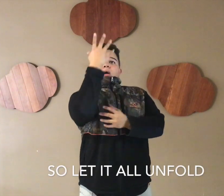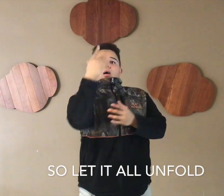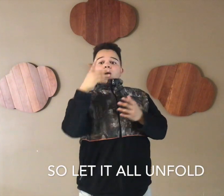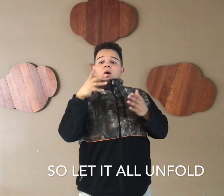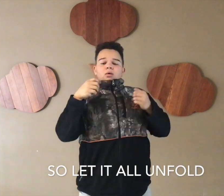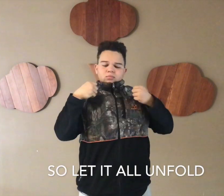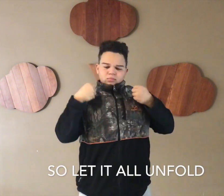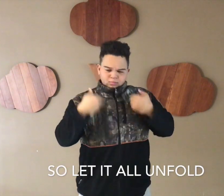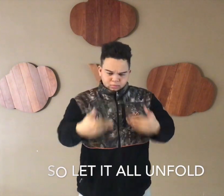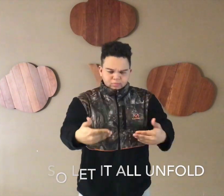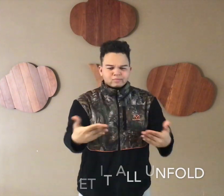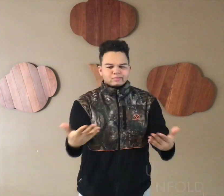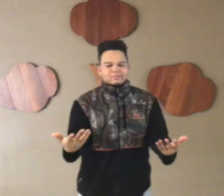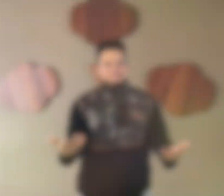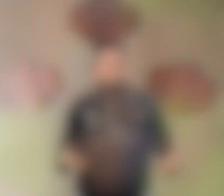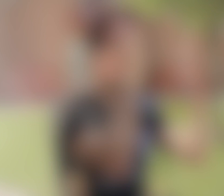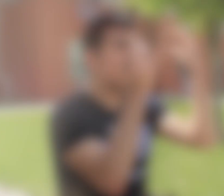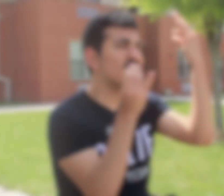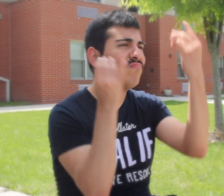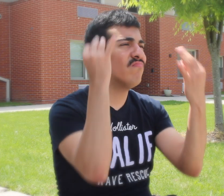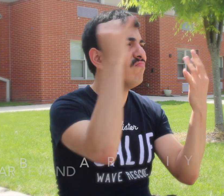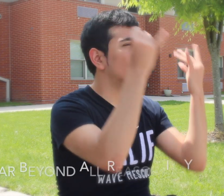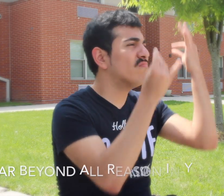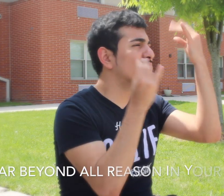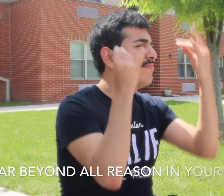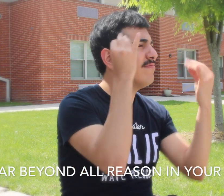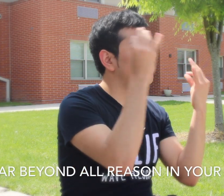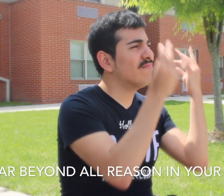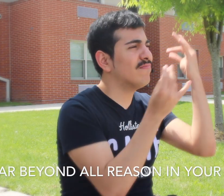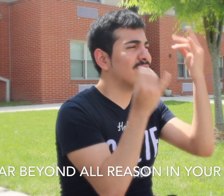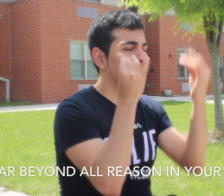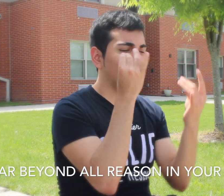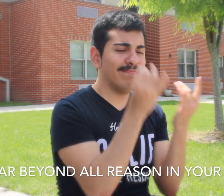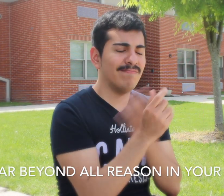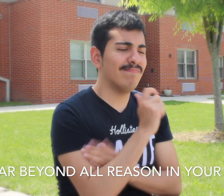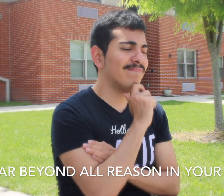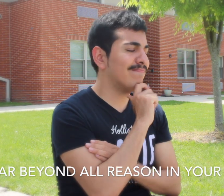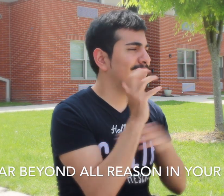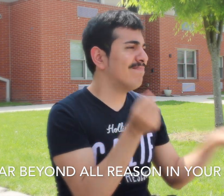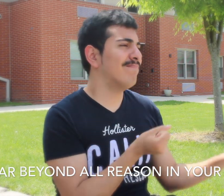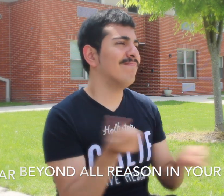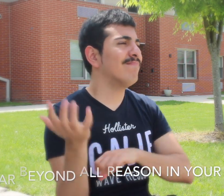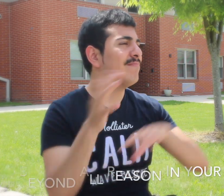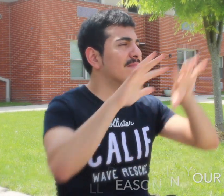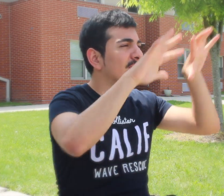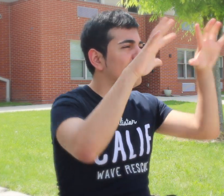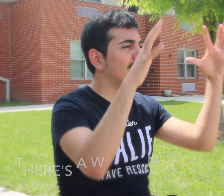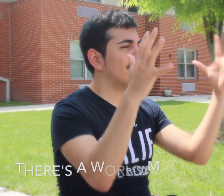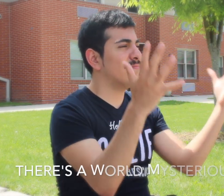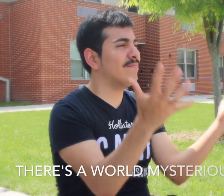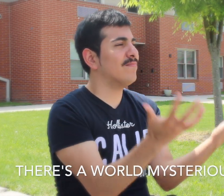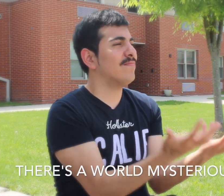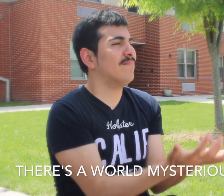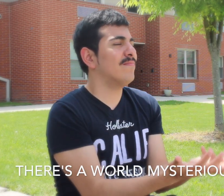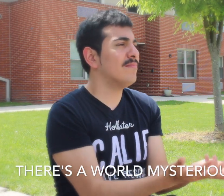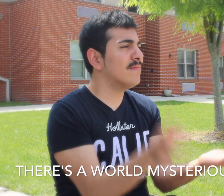Let it all unfold. Far beyond all reason in your mind, there's a